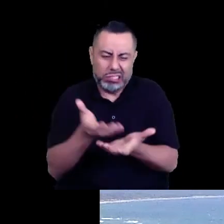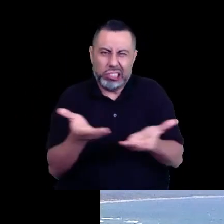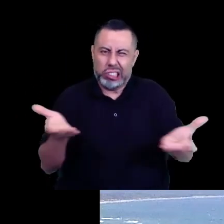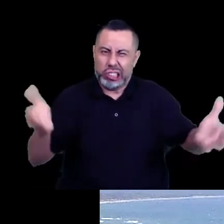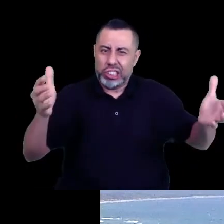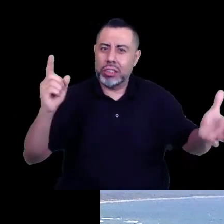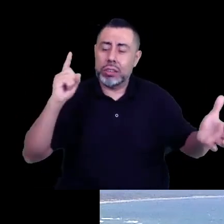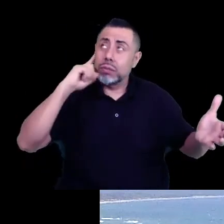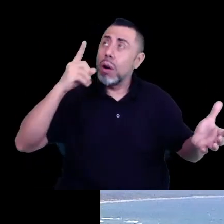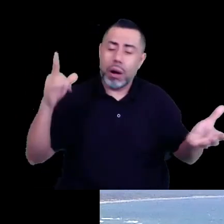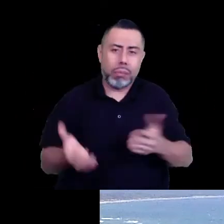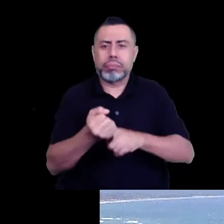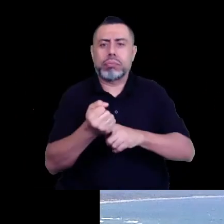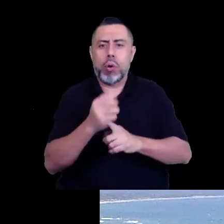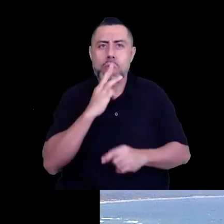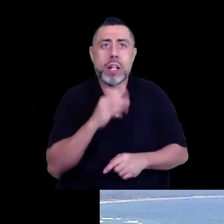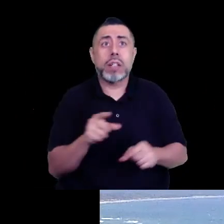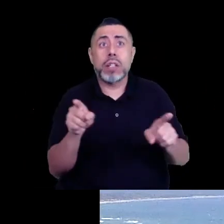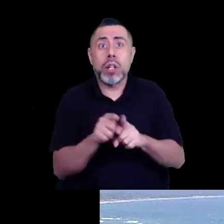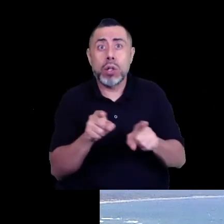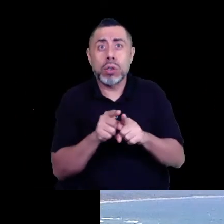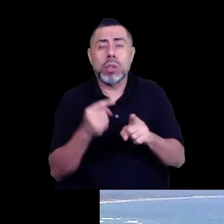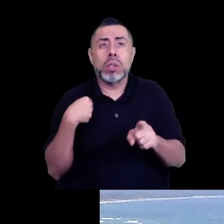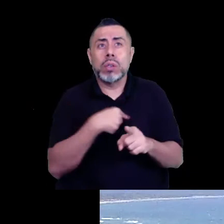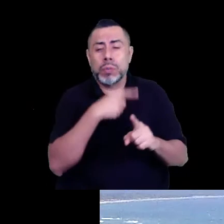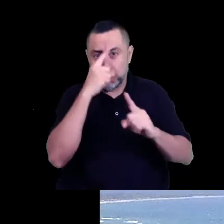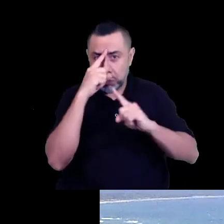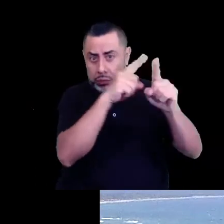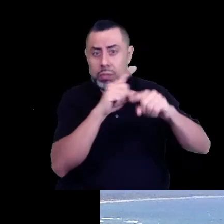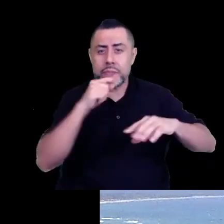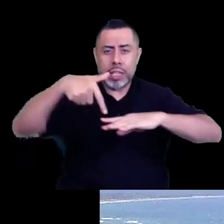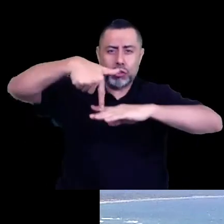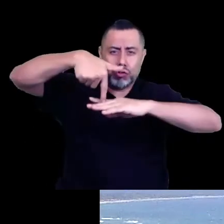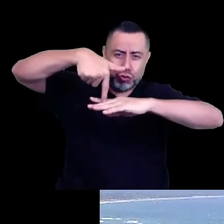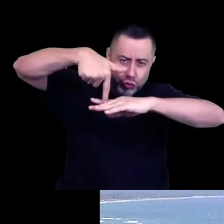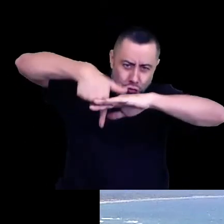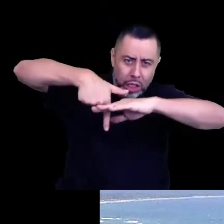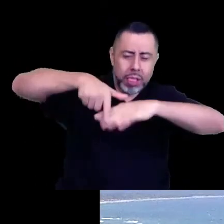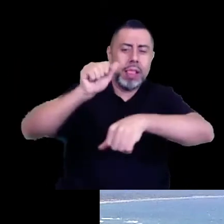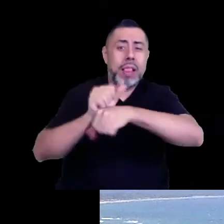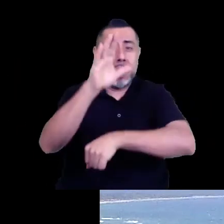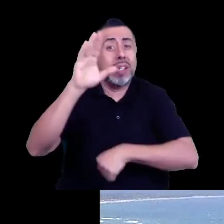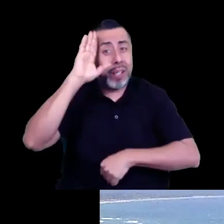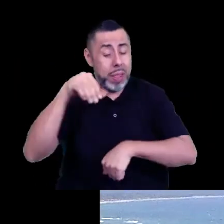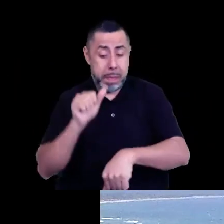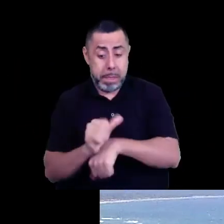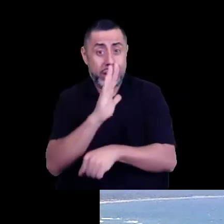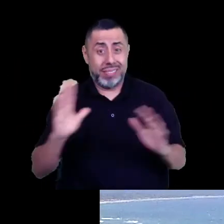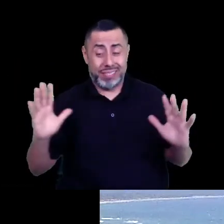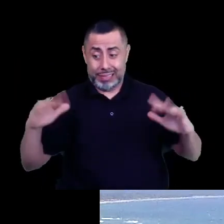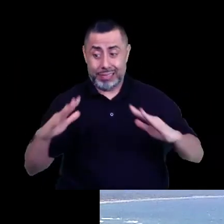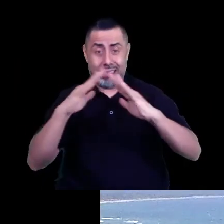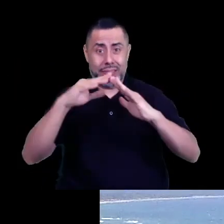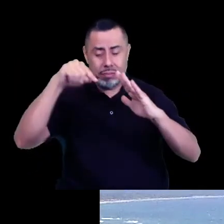about 1,500 feet above the surrounding lands on the nation. Black Mountain is way up there. So this is a